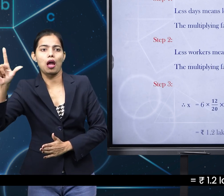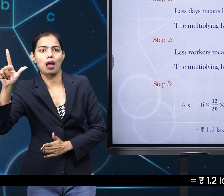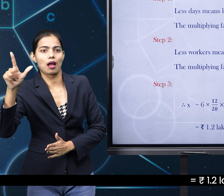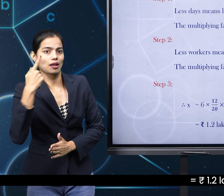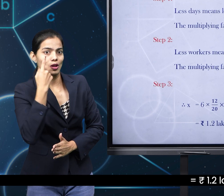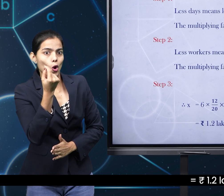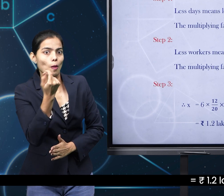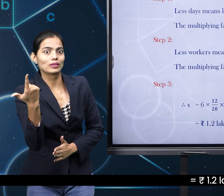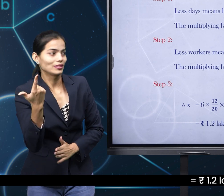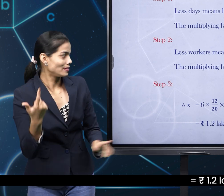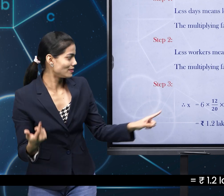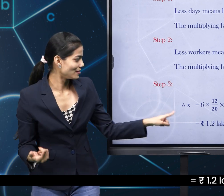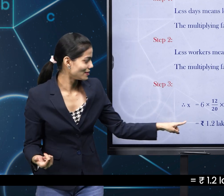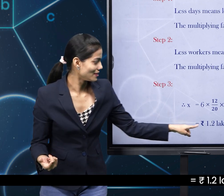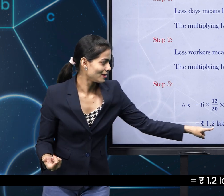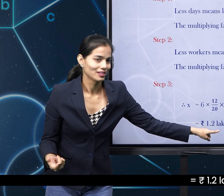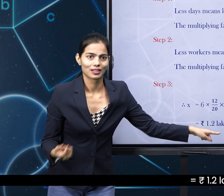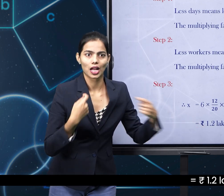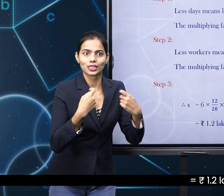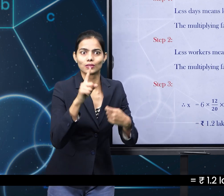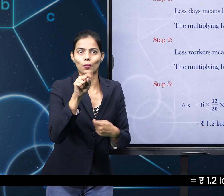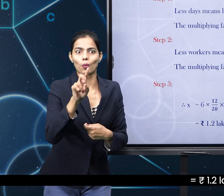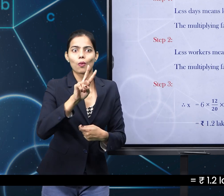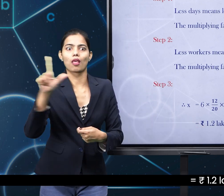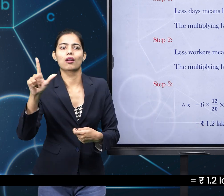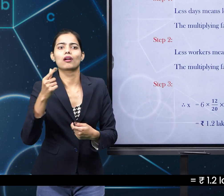is equal to rupees 1.2 lakh.